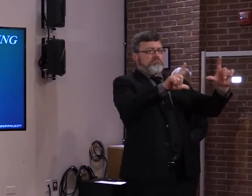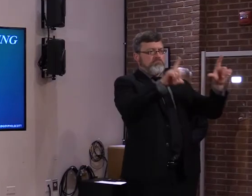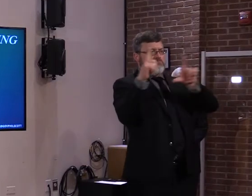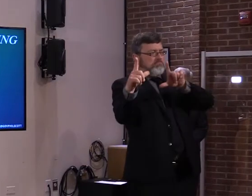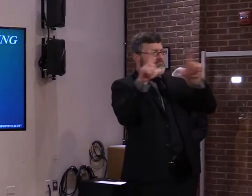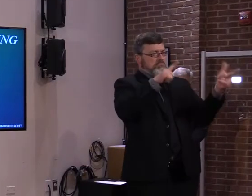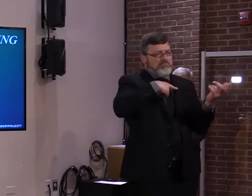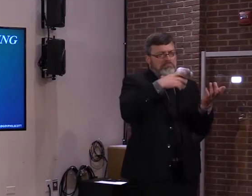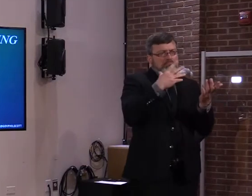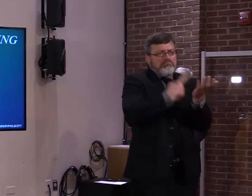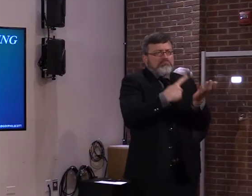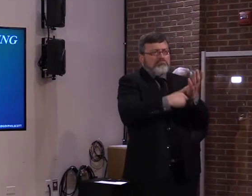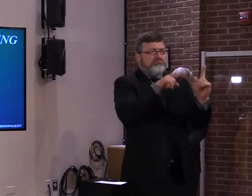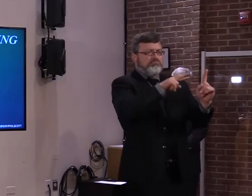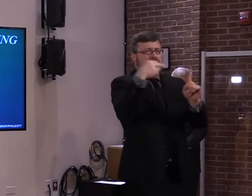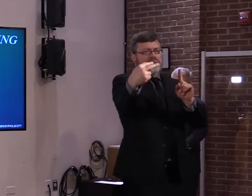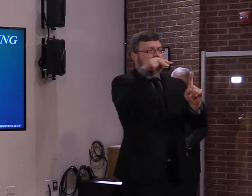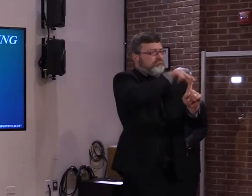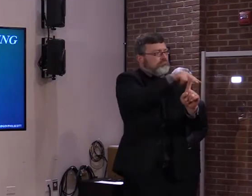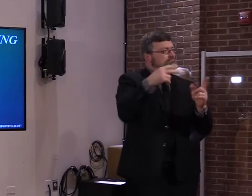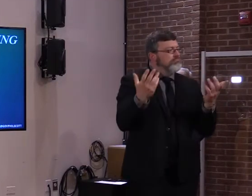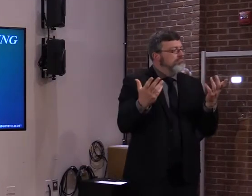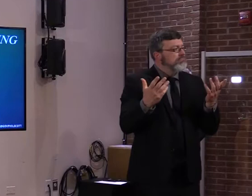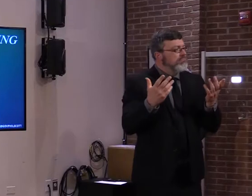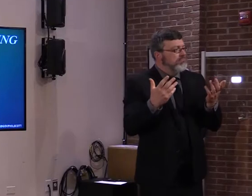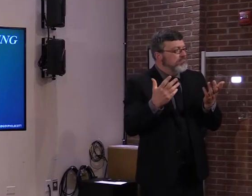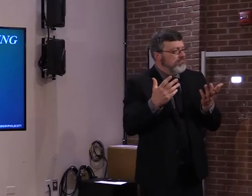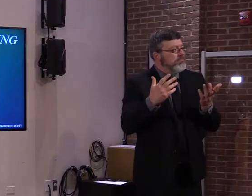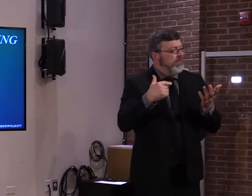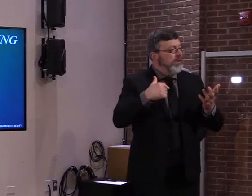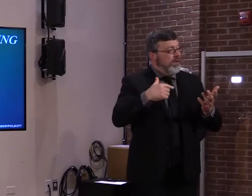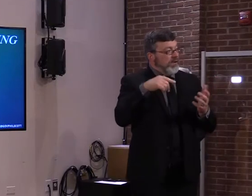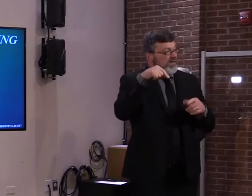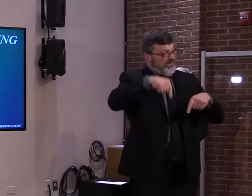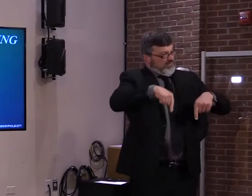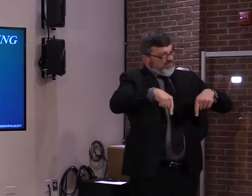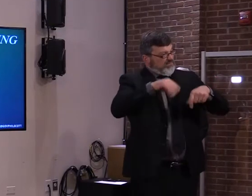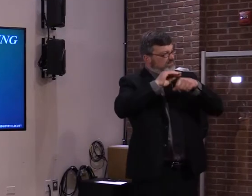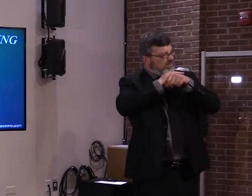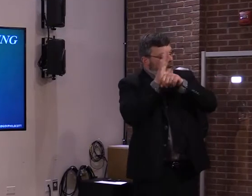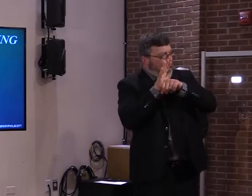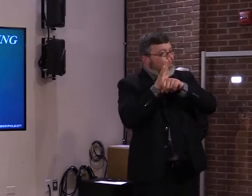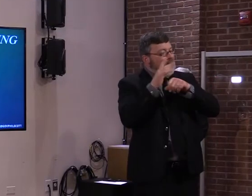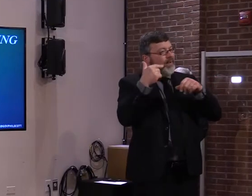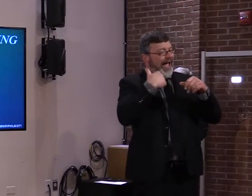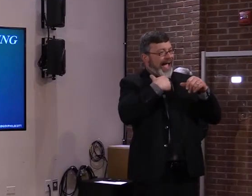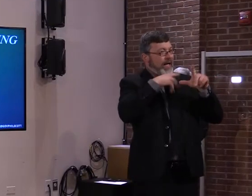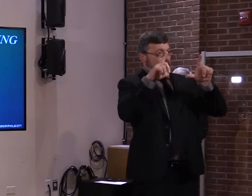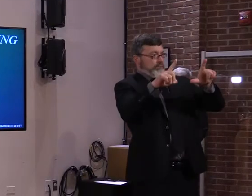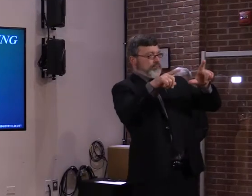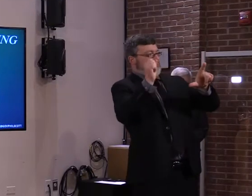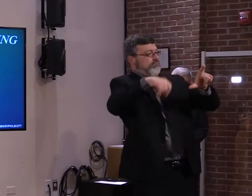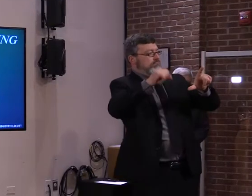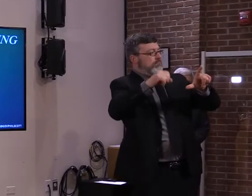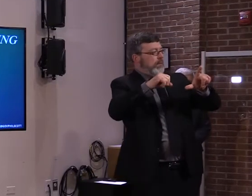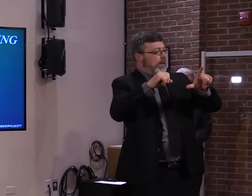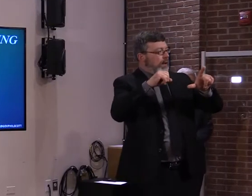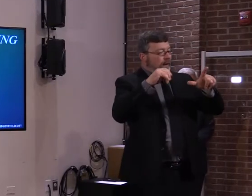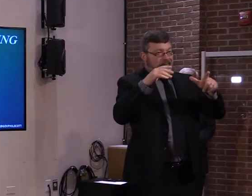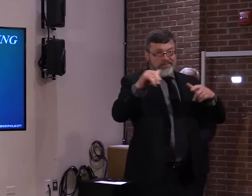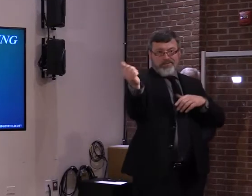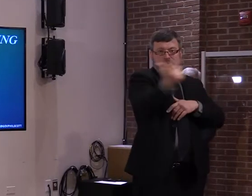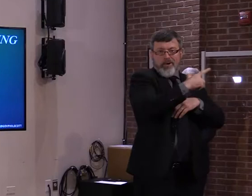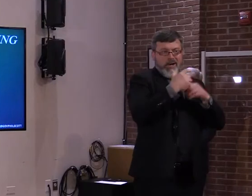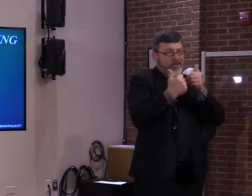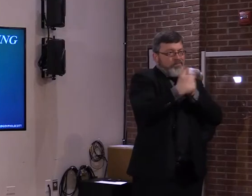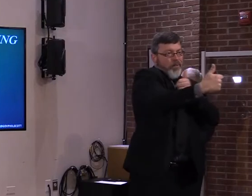I think the low point in some respects of the pandemic from a legislative perspective was that everything was remote. I don't think